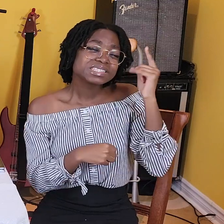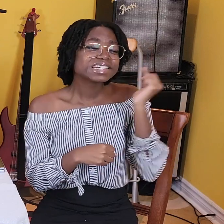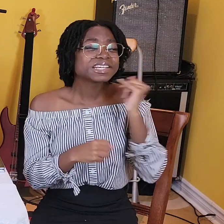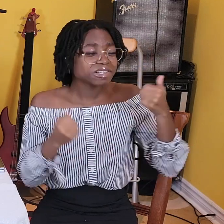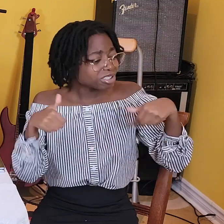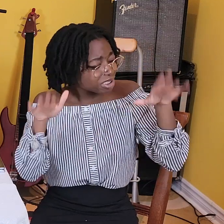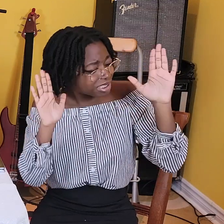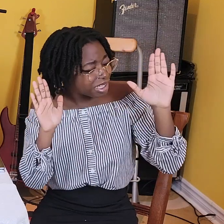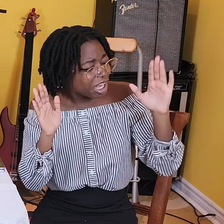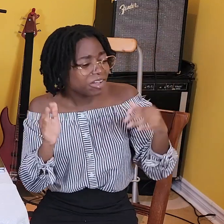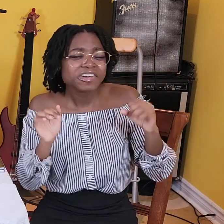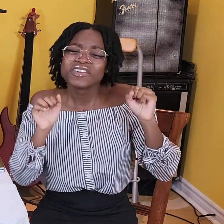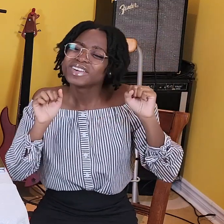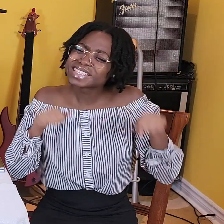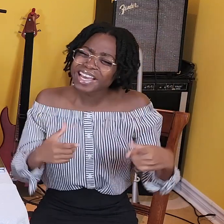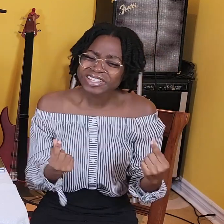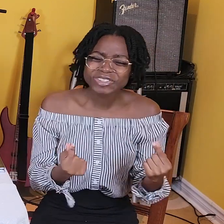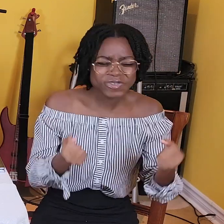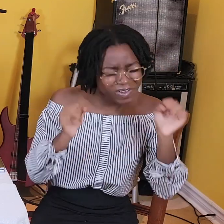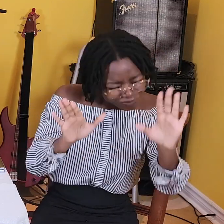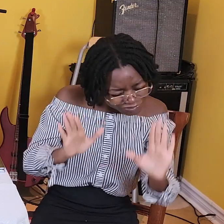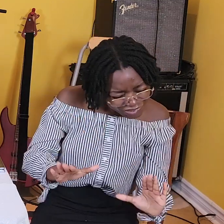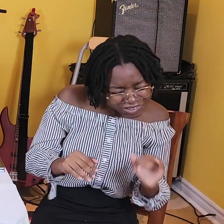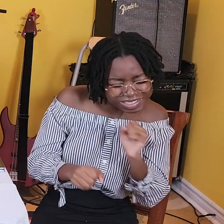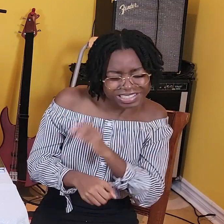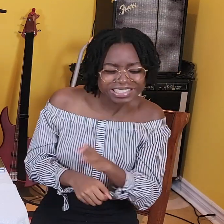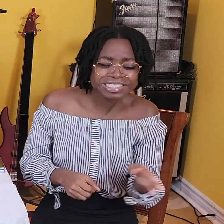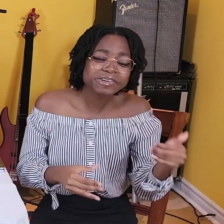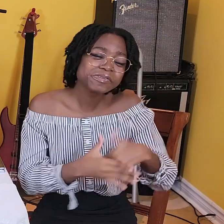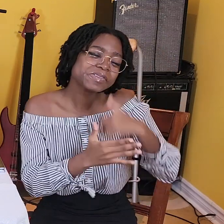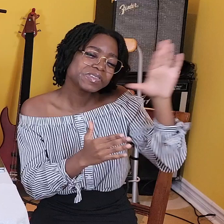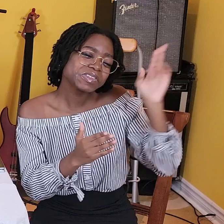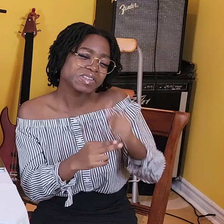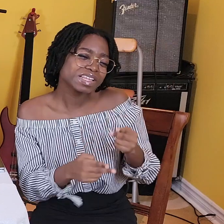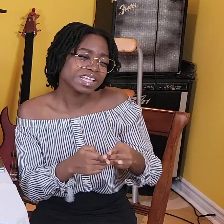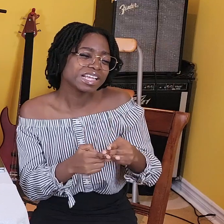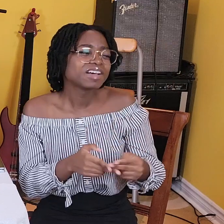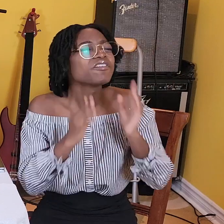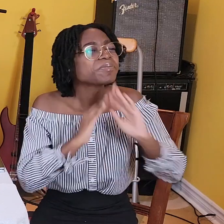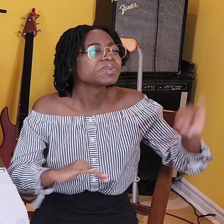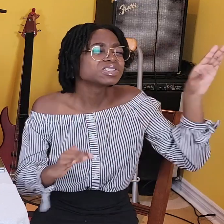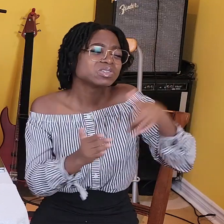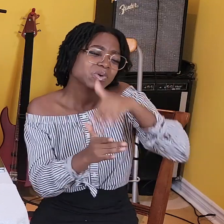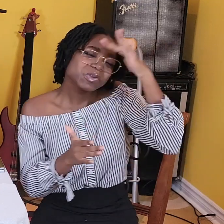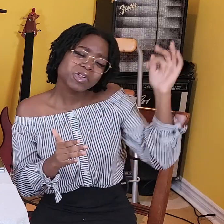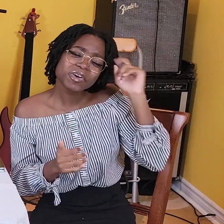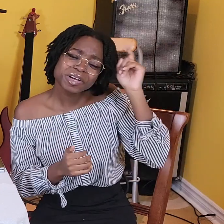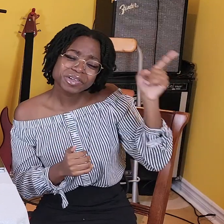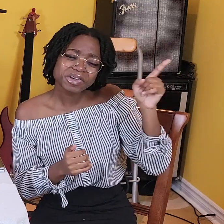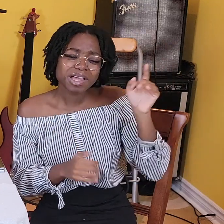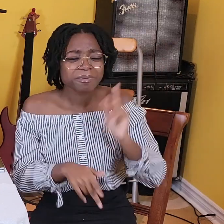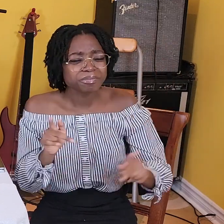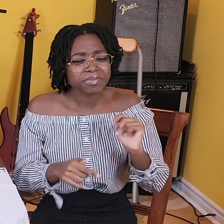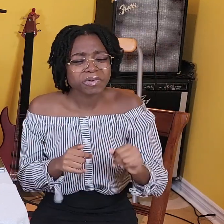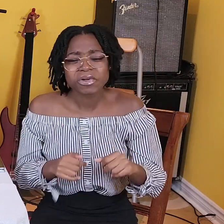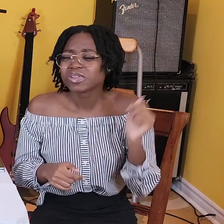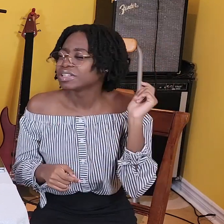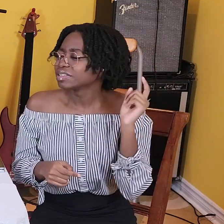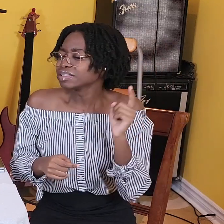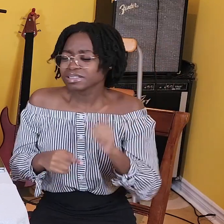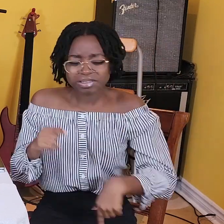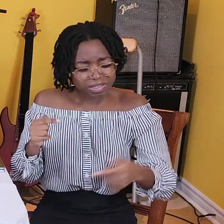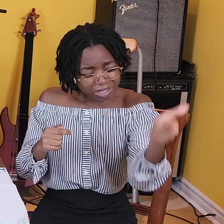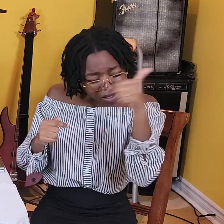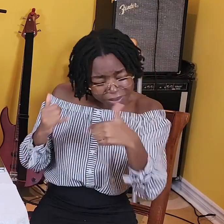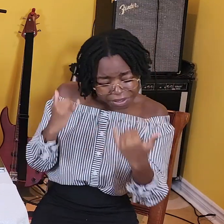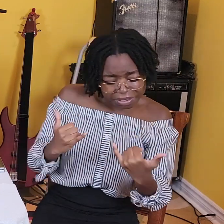do exploits in your name. So this day we bless you, we thank you, we glorify you. For those who were not able to make it today, we come them into your hand. But